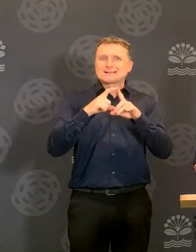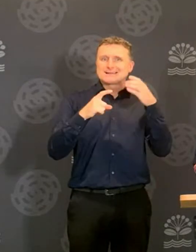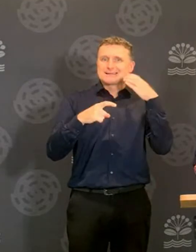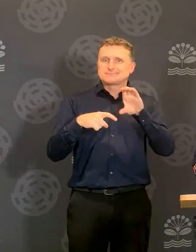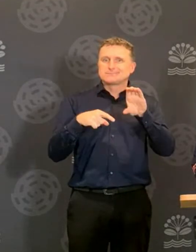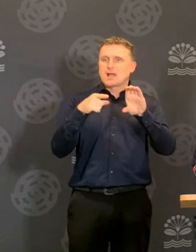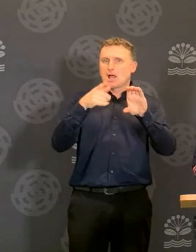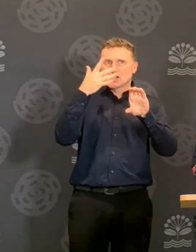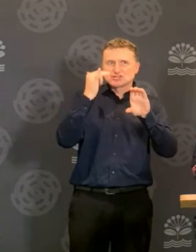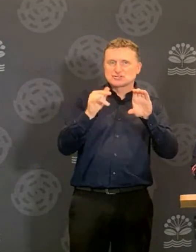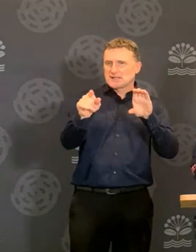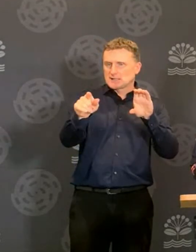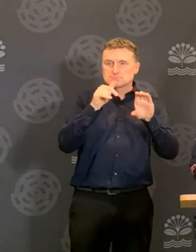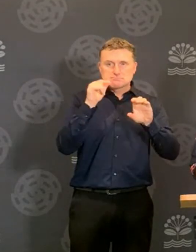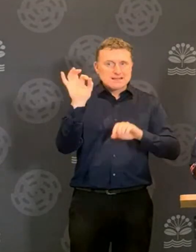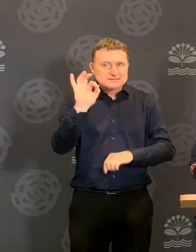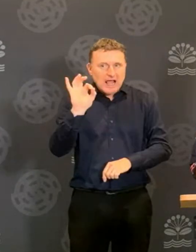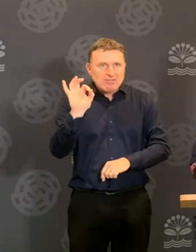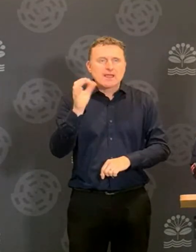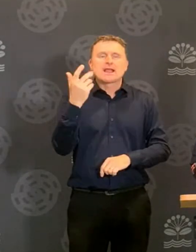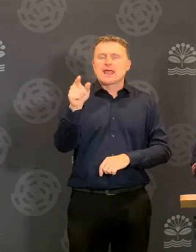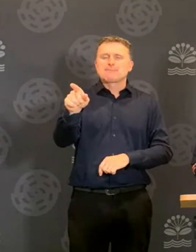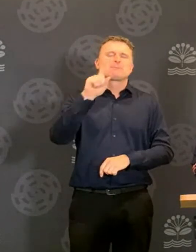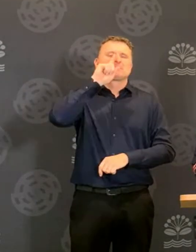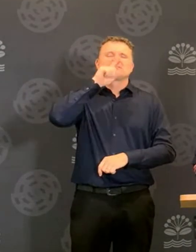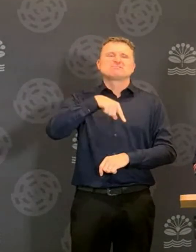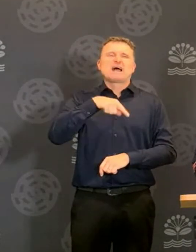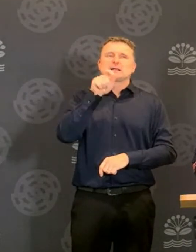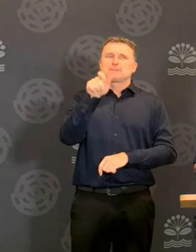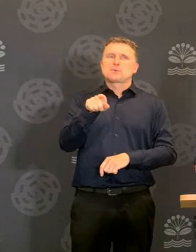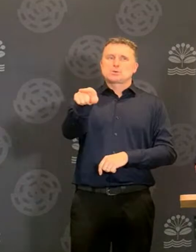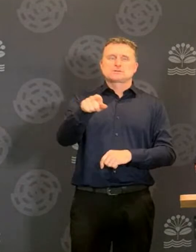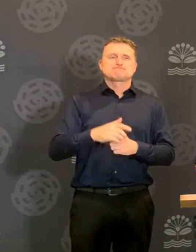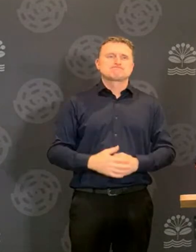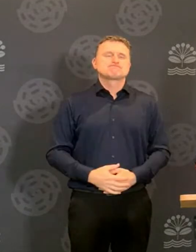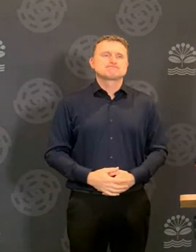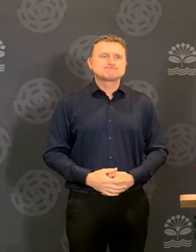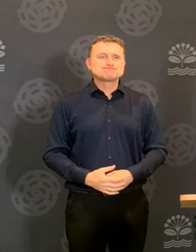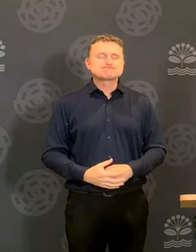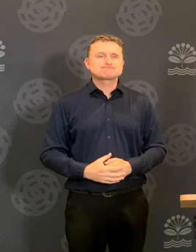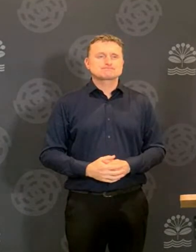to identify with the organisation that they're purporting to represent.